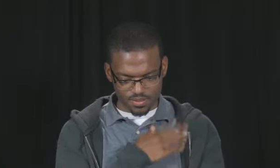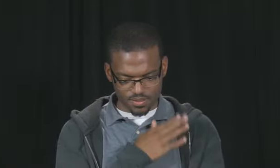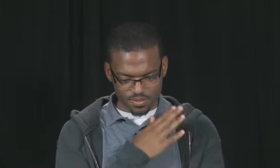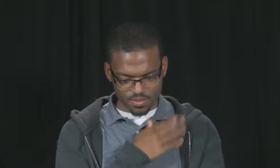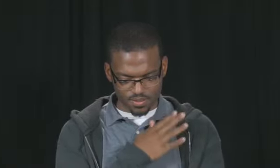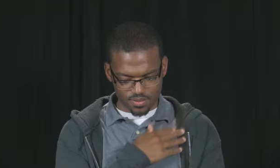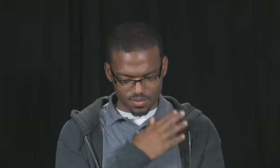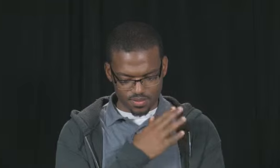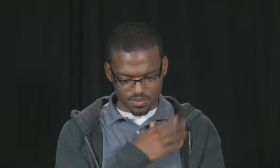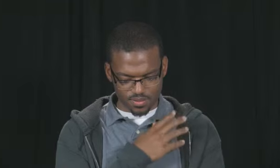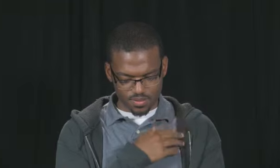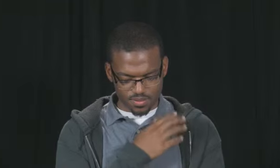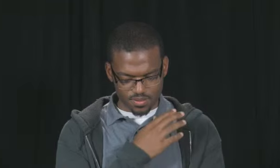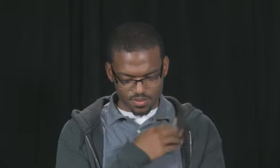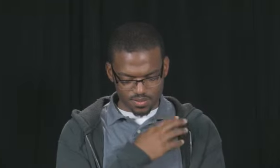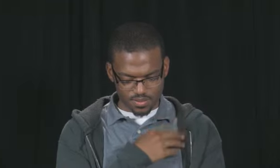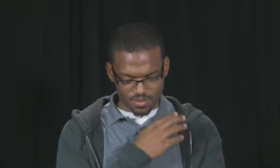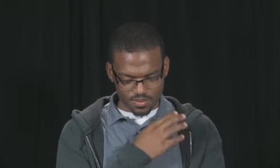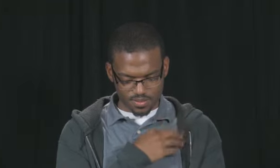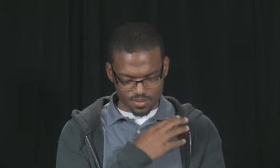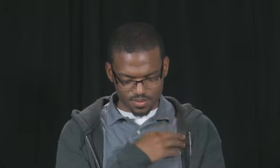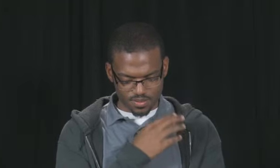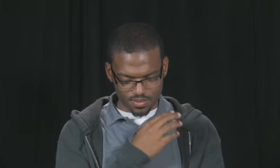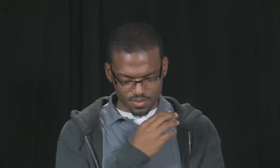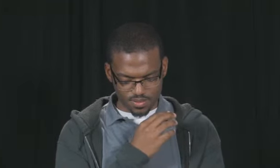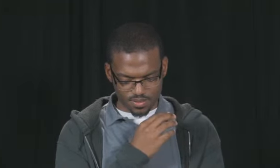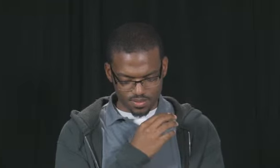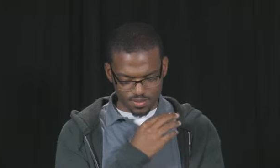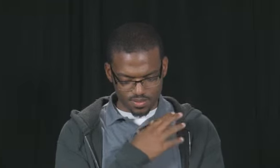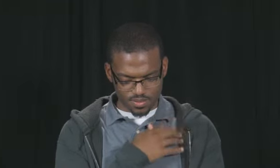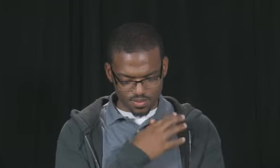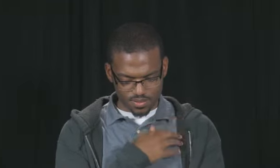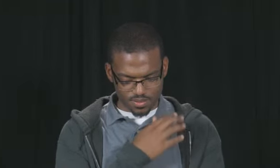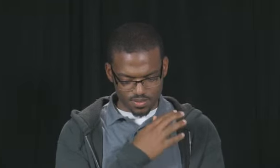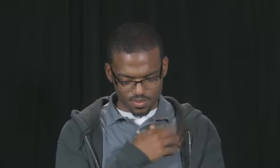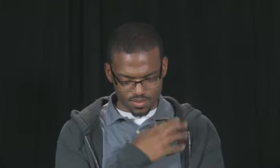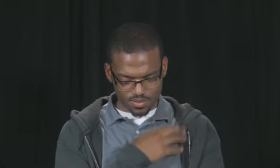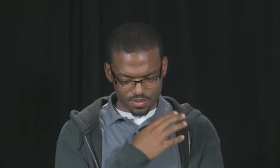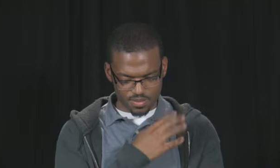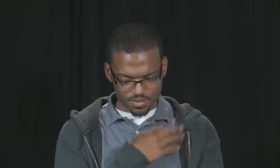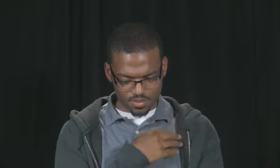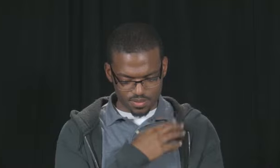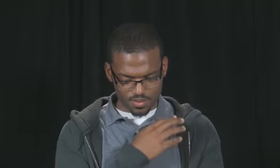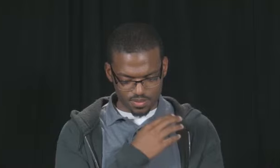because it reads that way, it scans that way, ba-bum, but no such roses, no, which one am